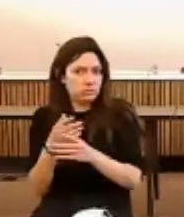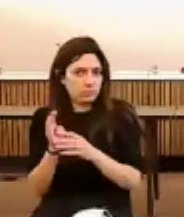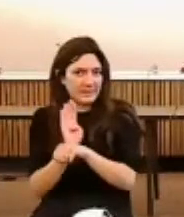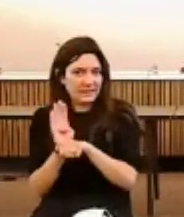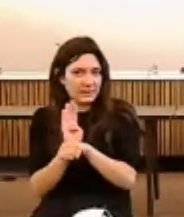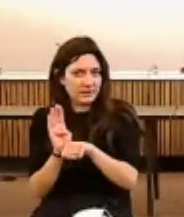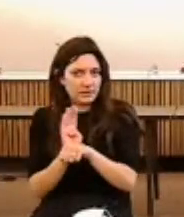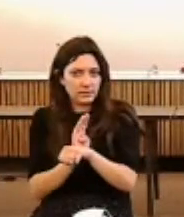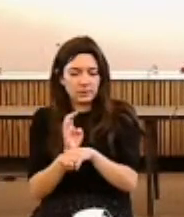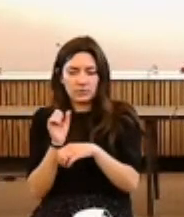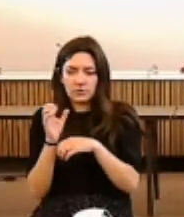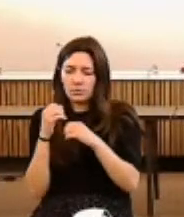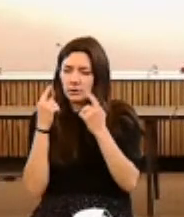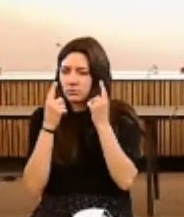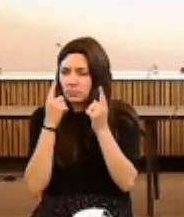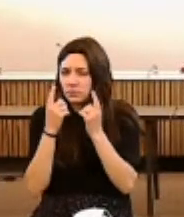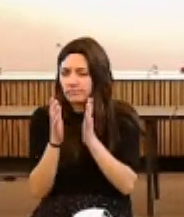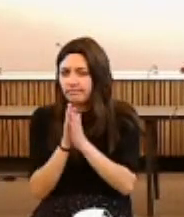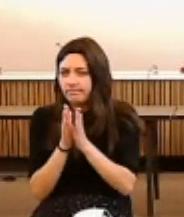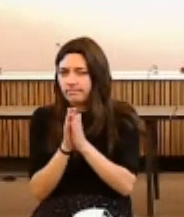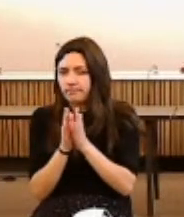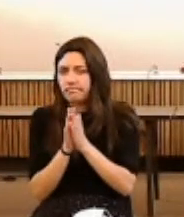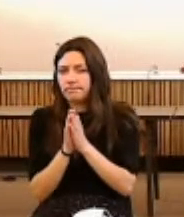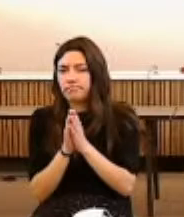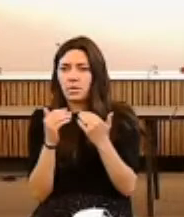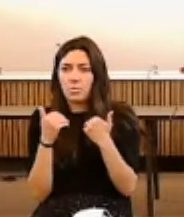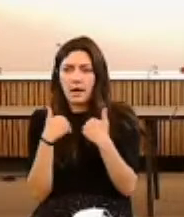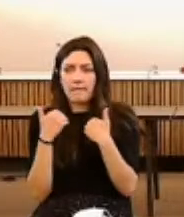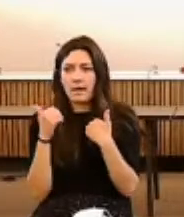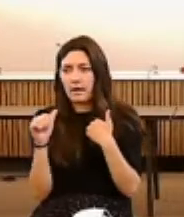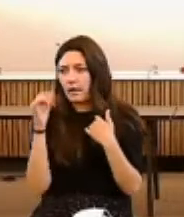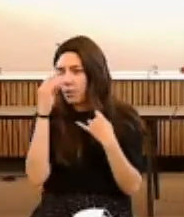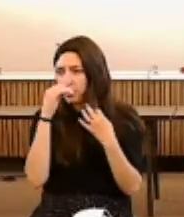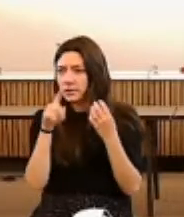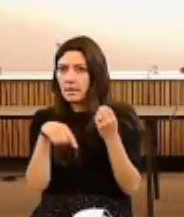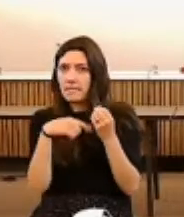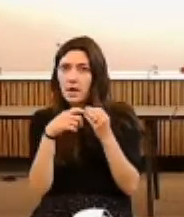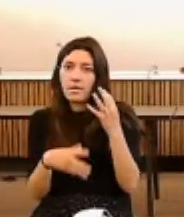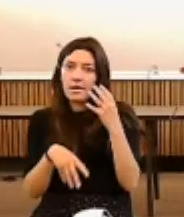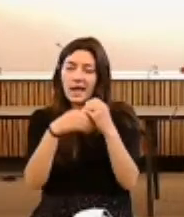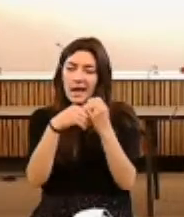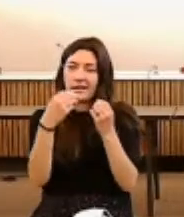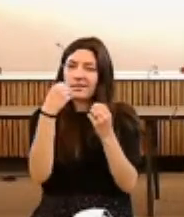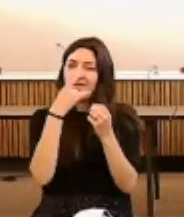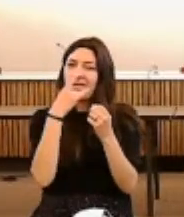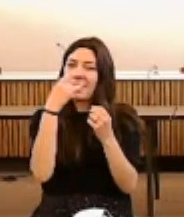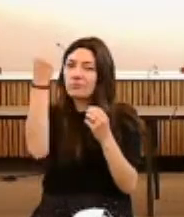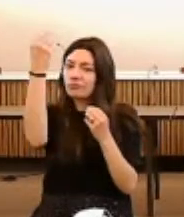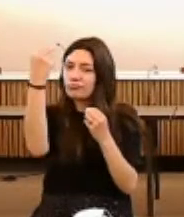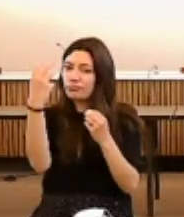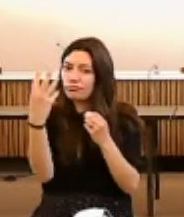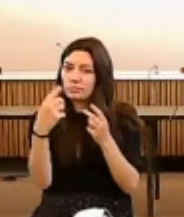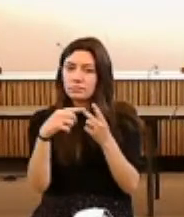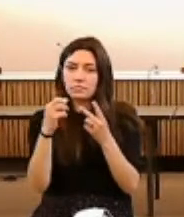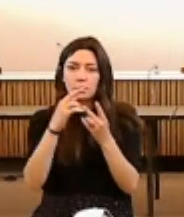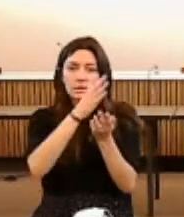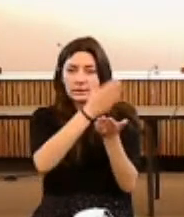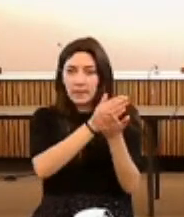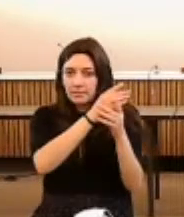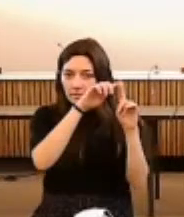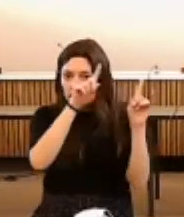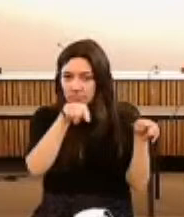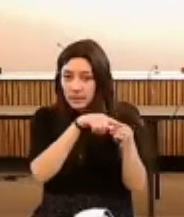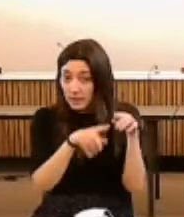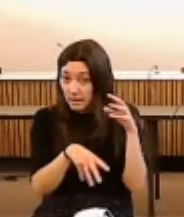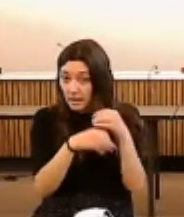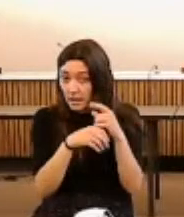any thought given to signal or anything along those lines? So I think there's are you guys